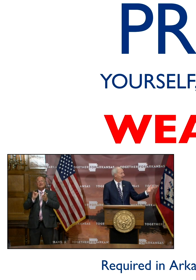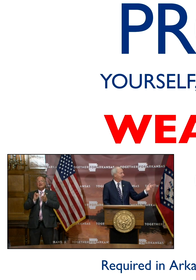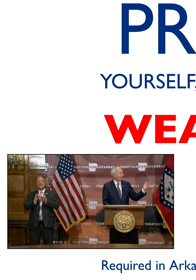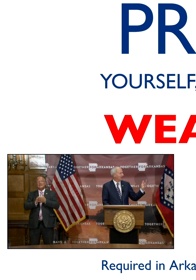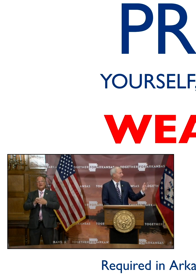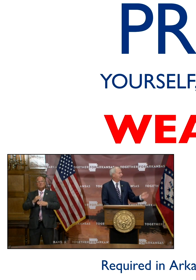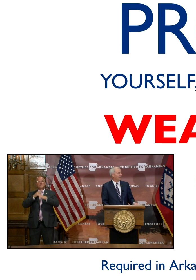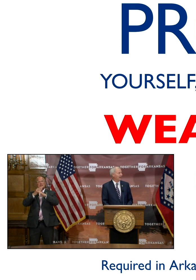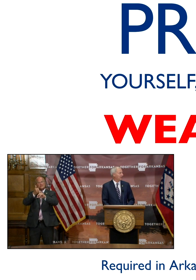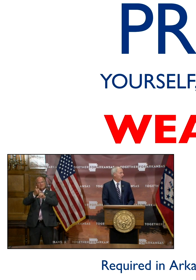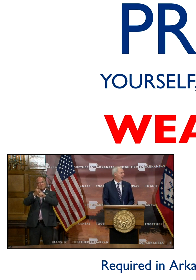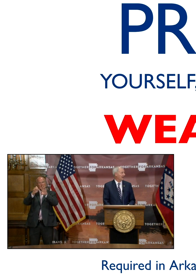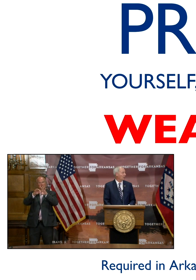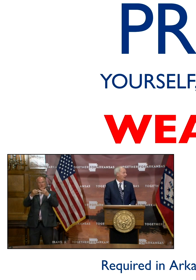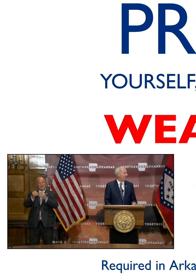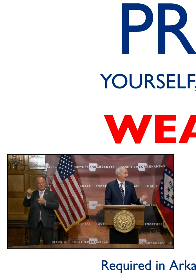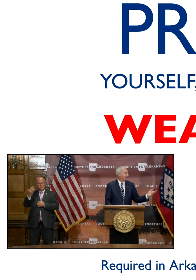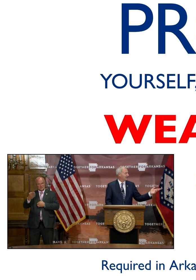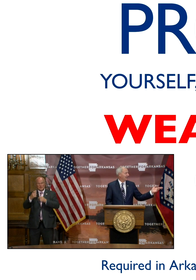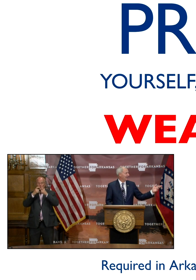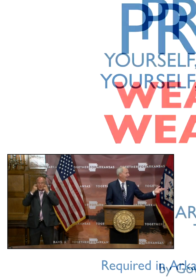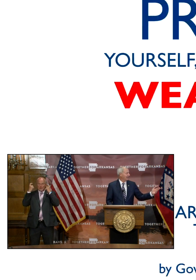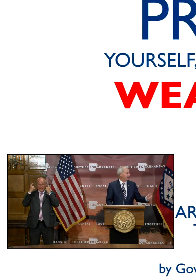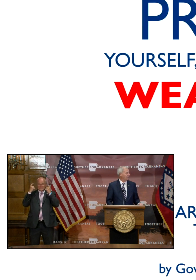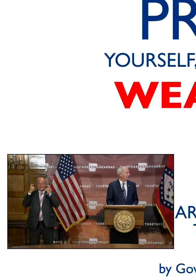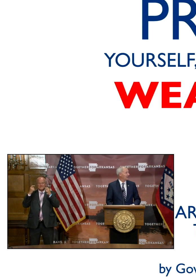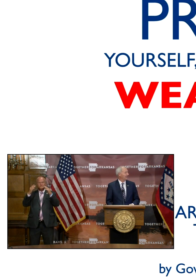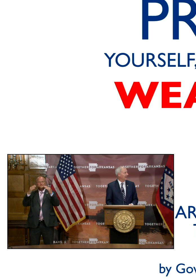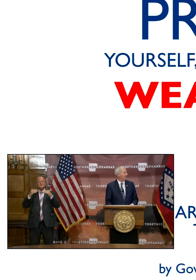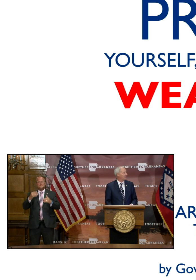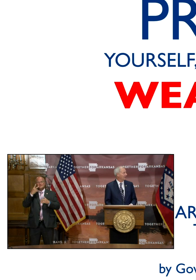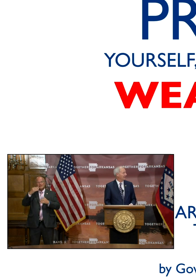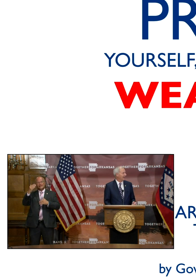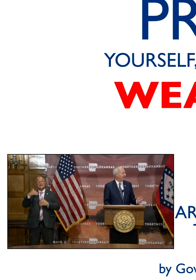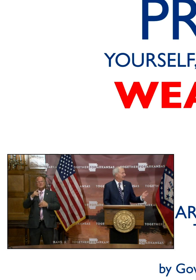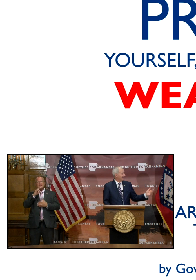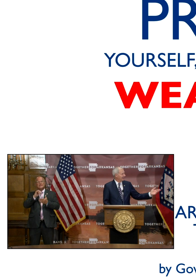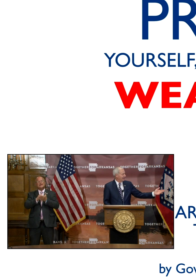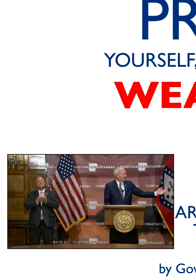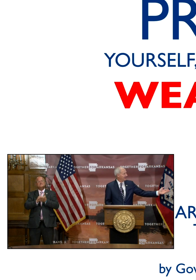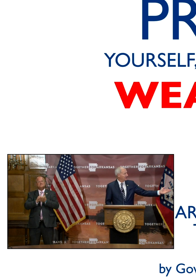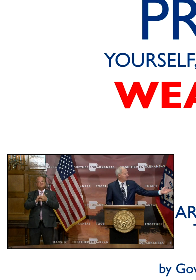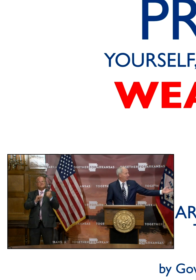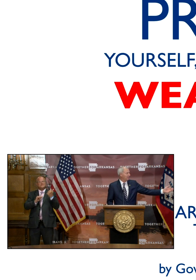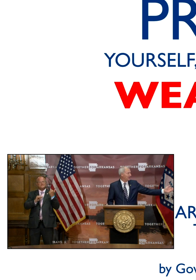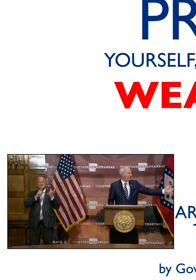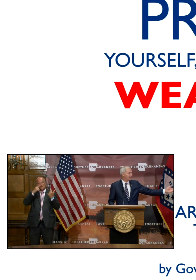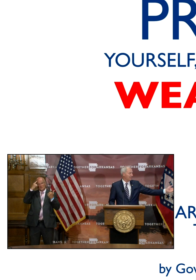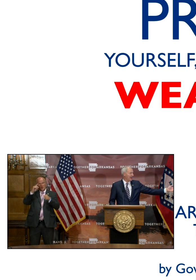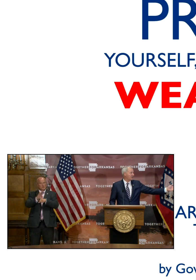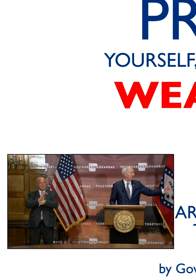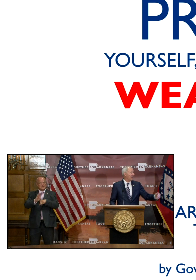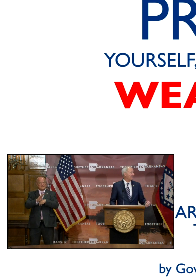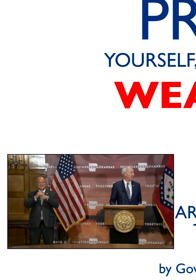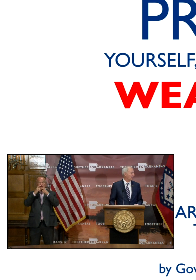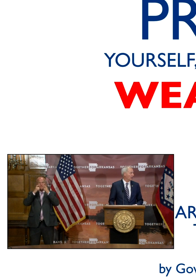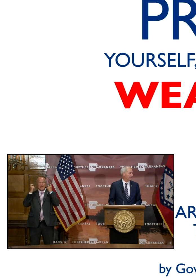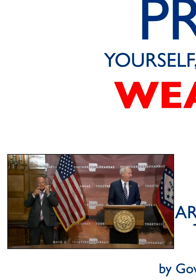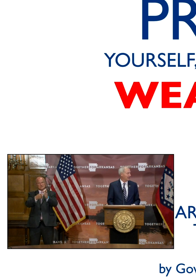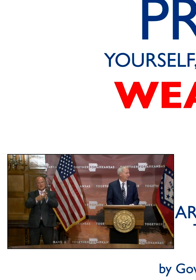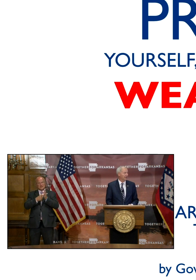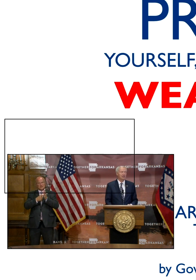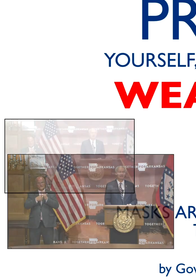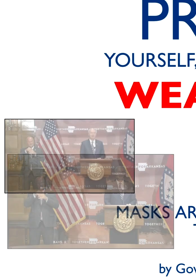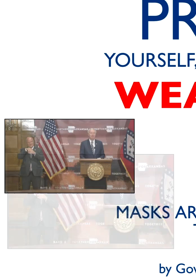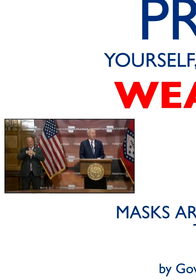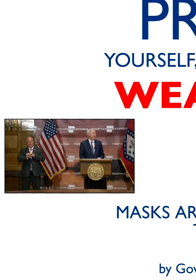that protect yourself, your family, your job, wear a mask. And then you'll see the next one that this is for a business. Masks are mandatory